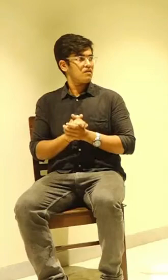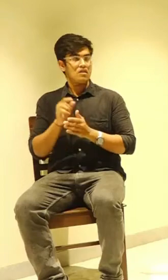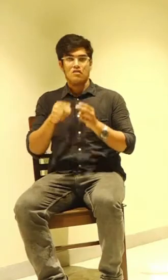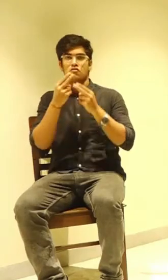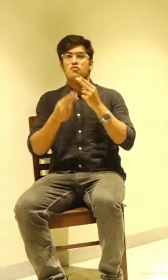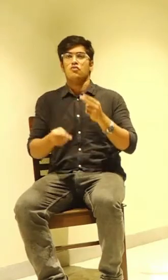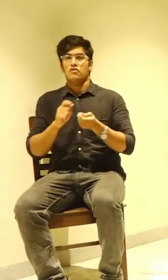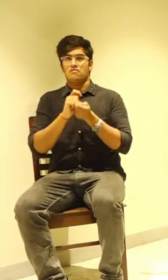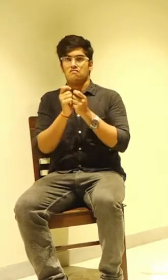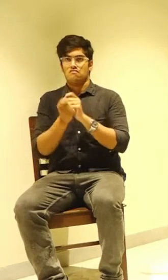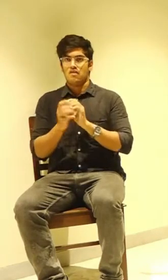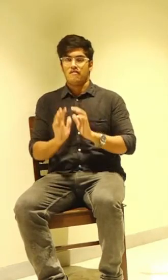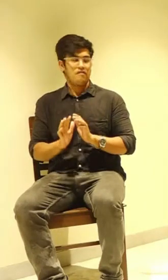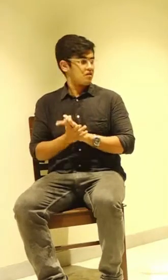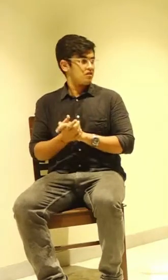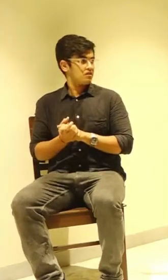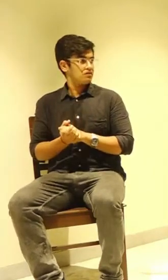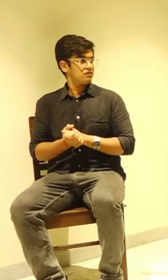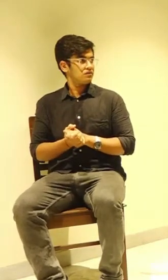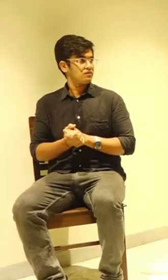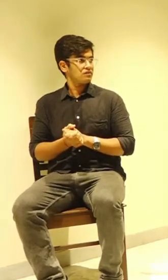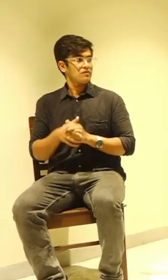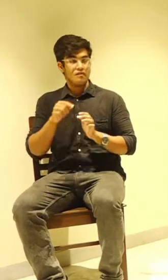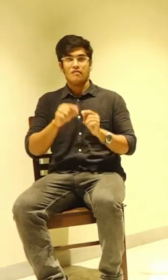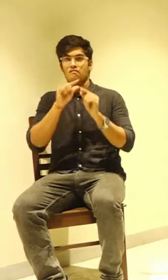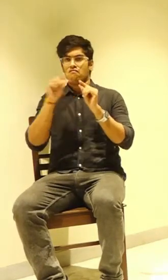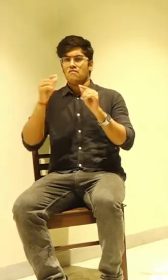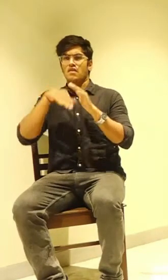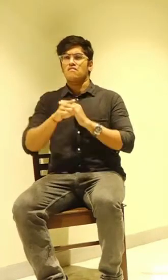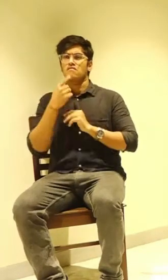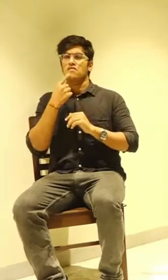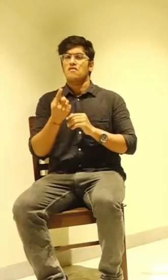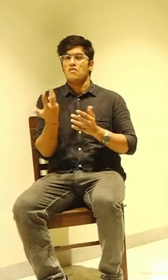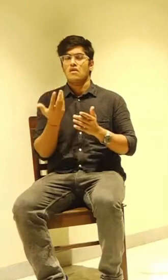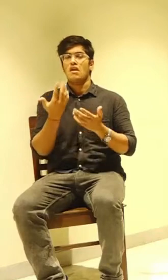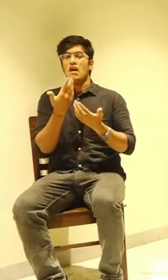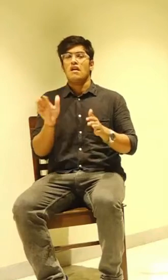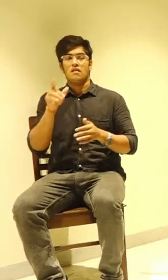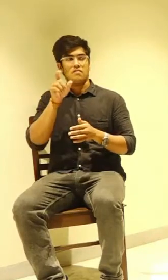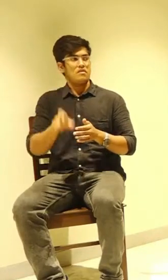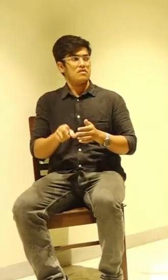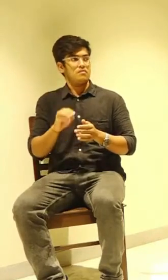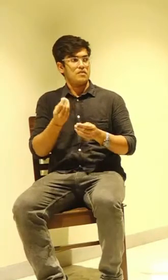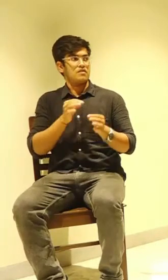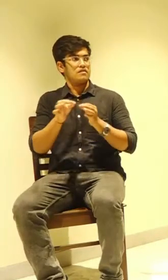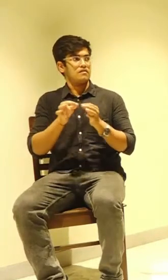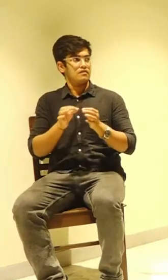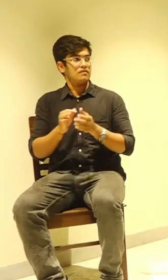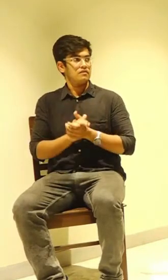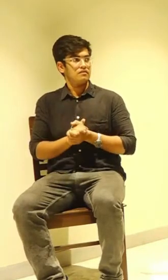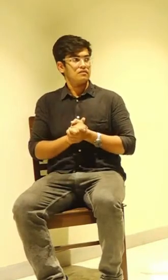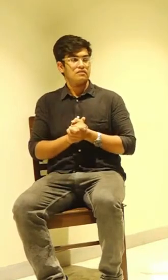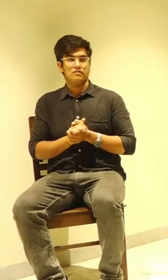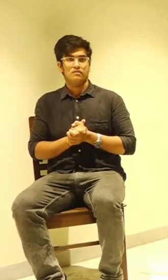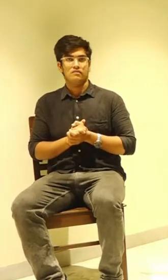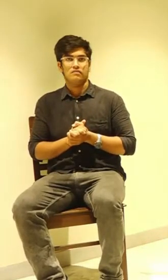unfolding. The provision says that no person shall be, why won't you go for... deprived of their life or personal